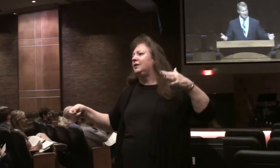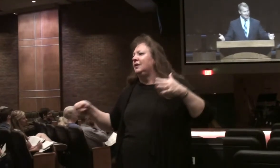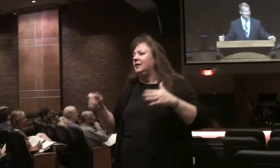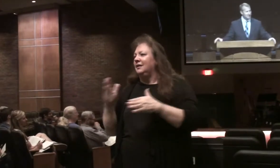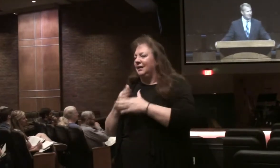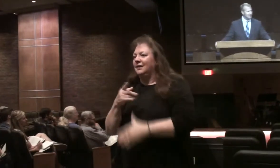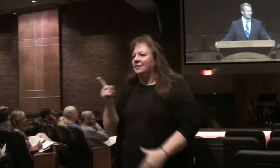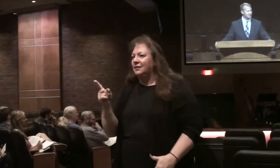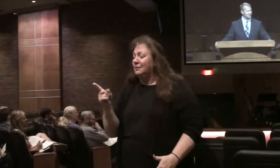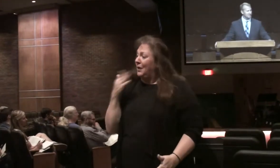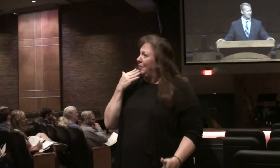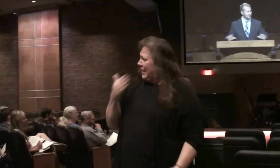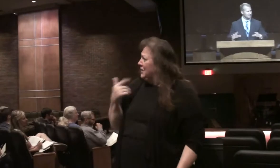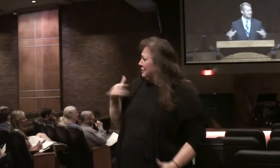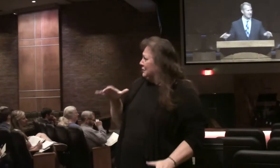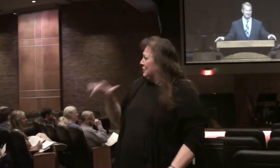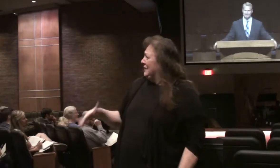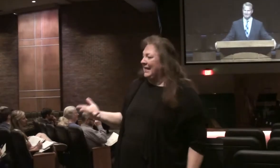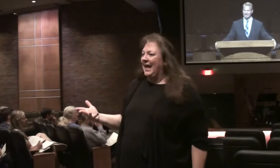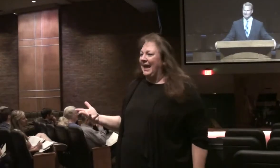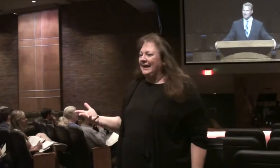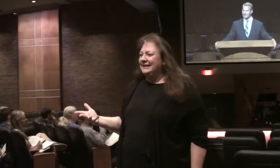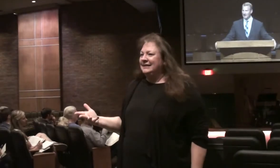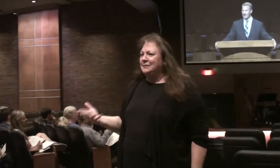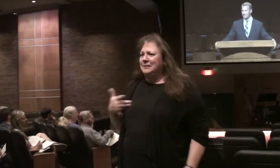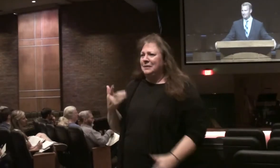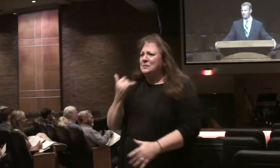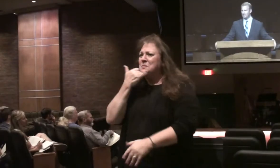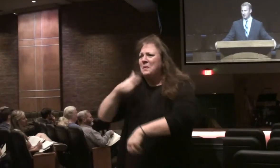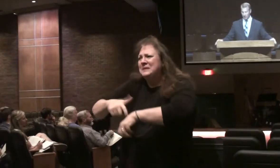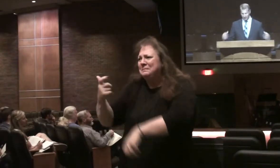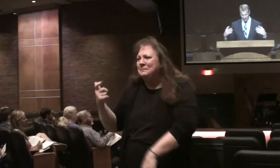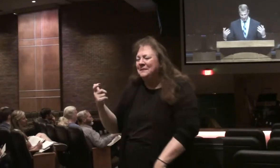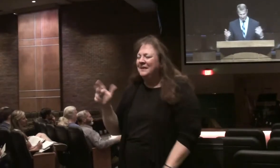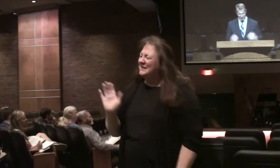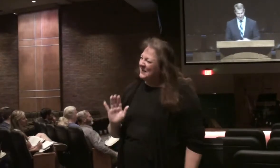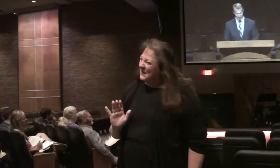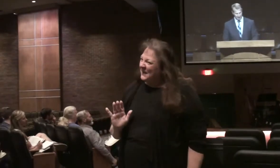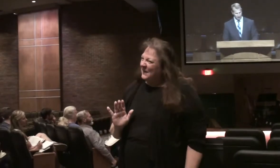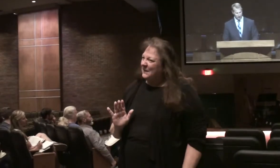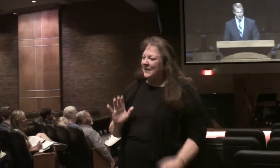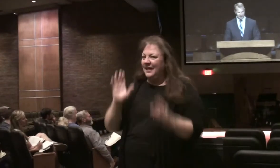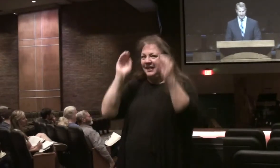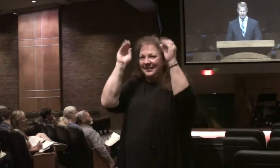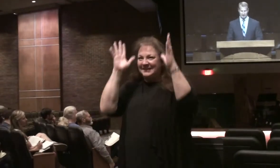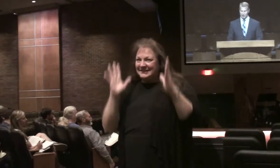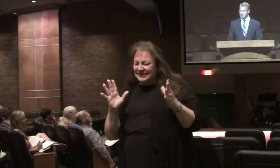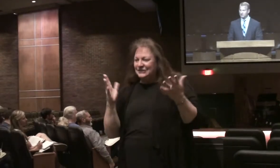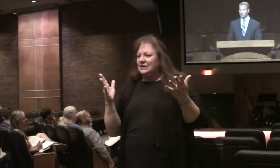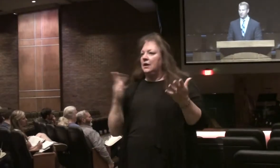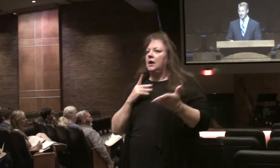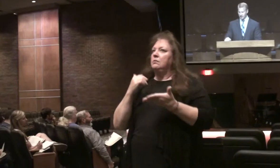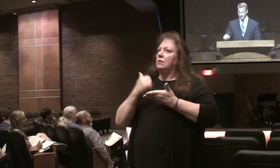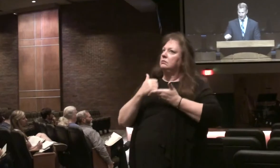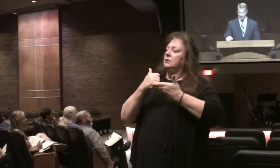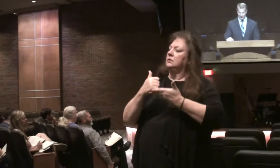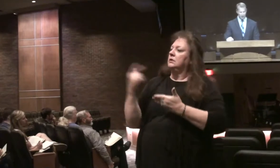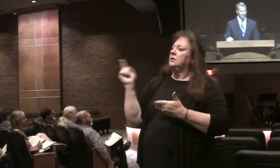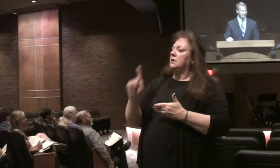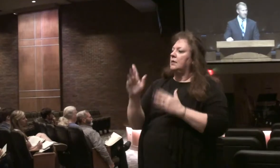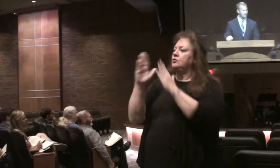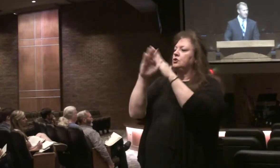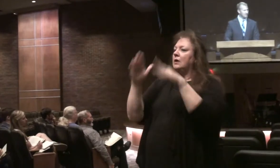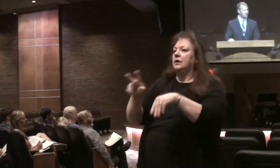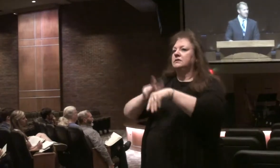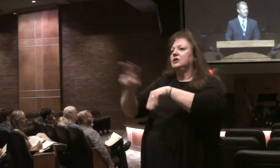well, it's good if you do it, but you know, not the right time. You know, the gift of the teacher, wouldn't it be useful for me to come to your house at